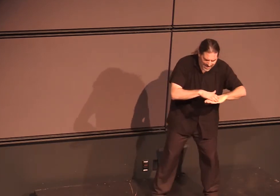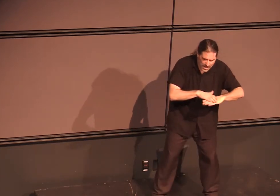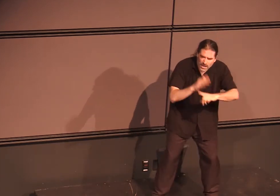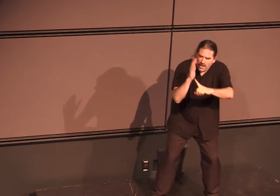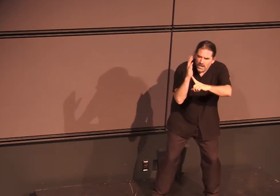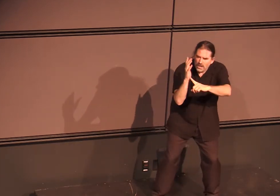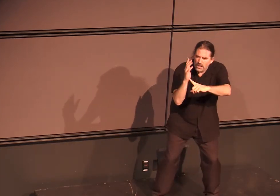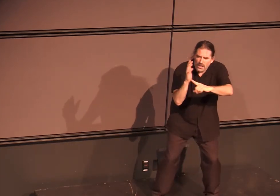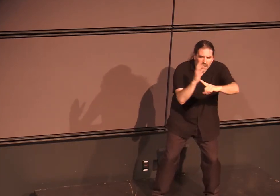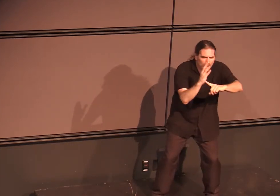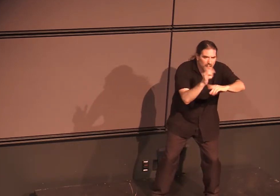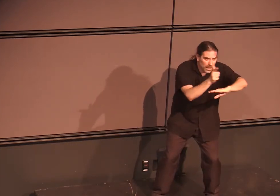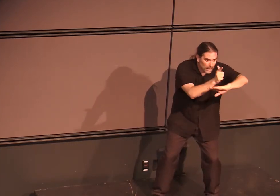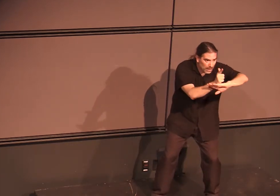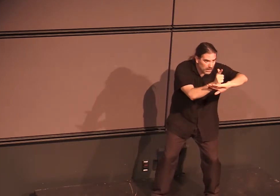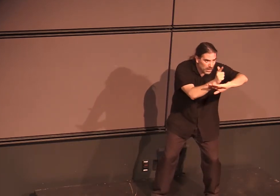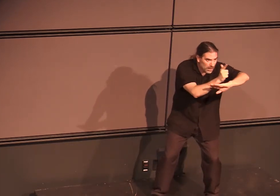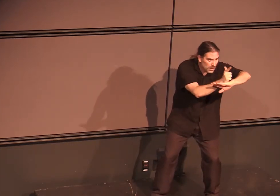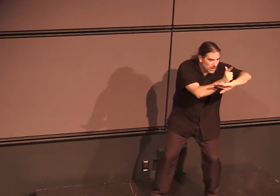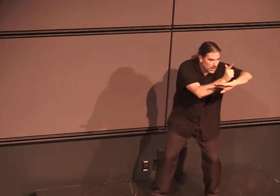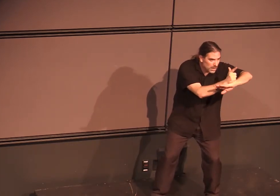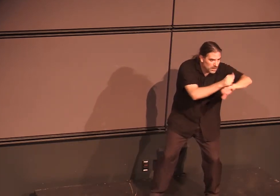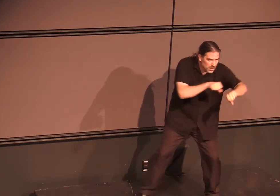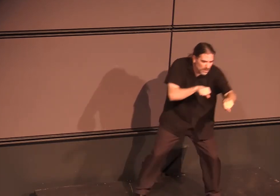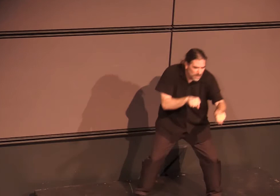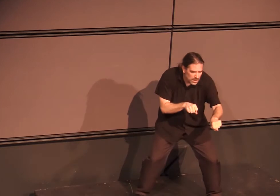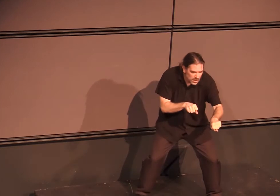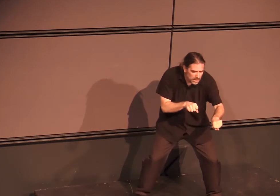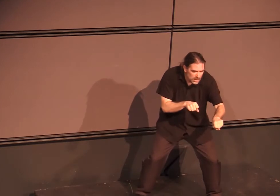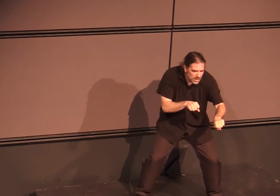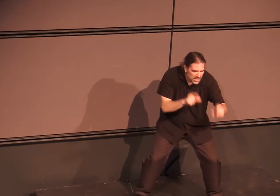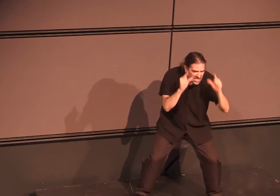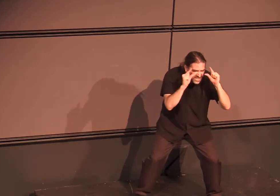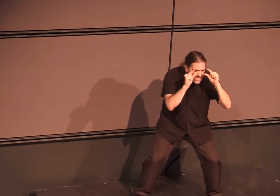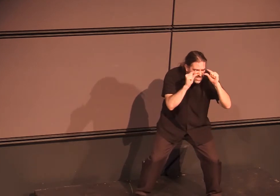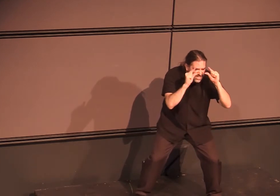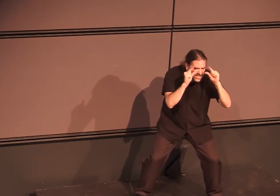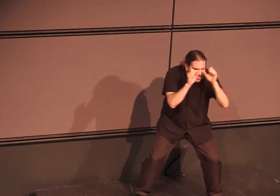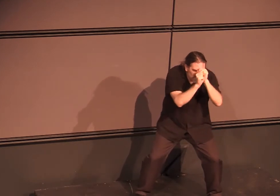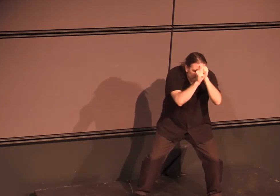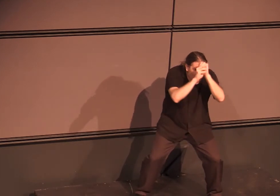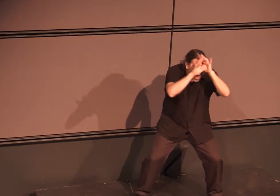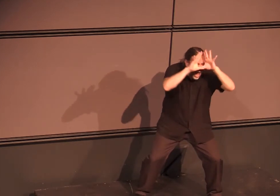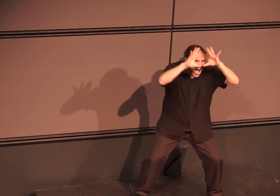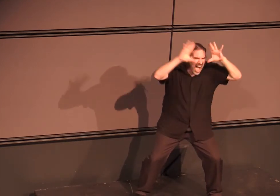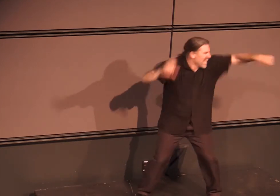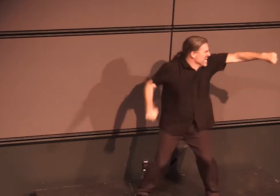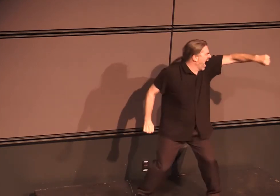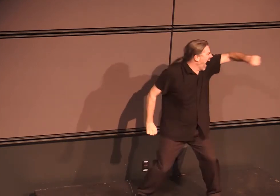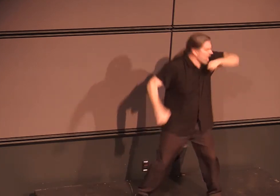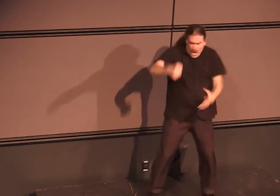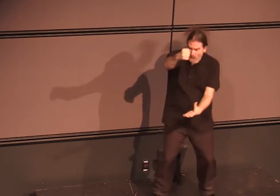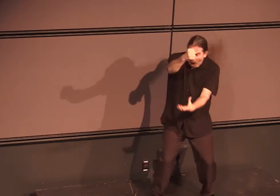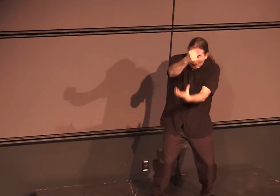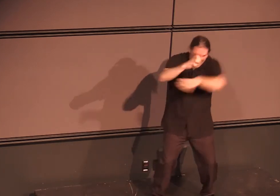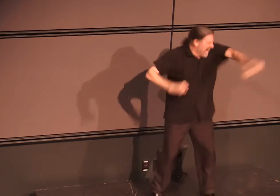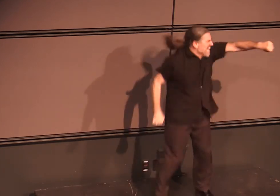Table, candlesticks, gun rack, and Charlie, with an instinctive memory of rising up